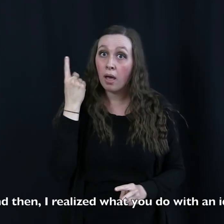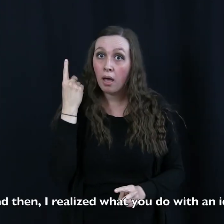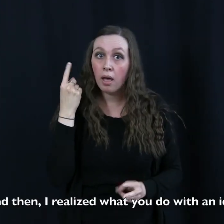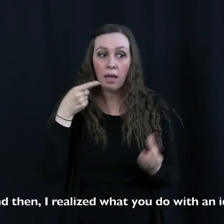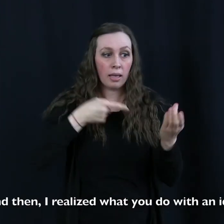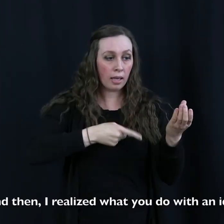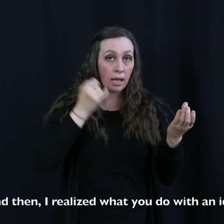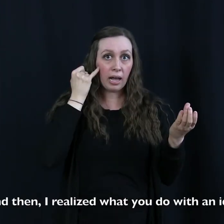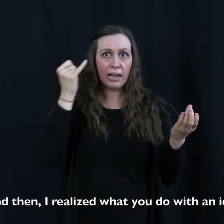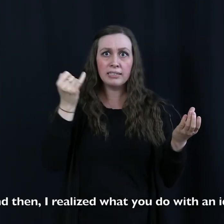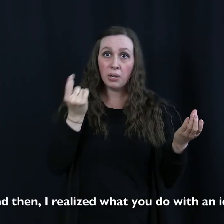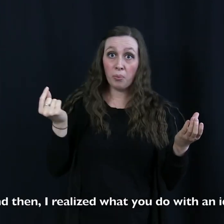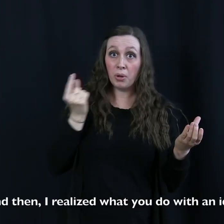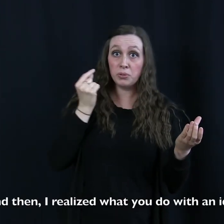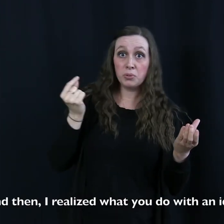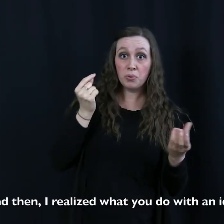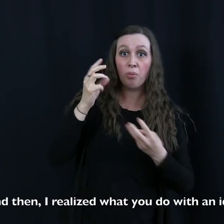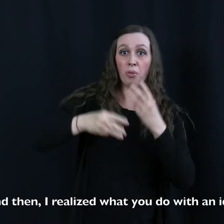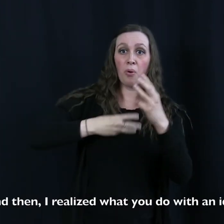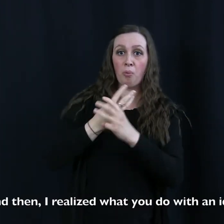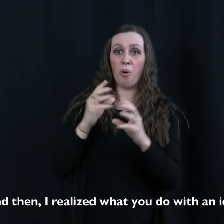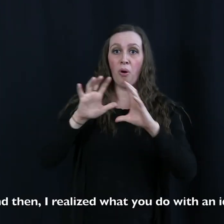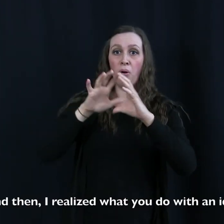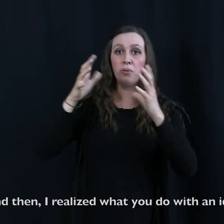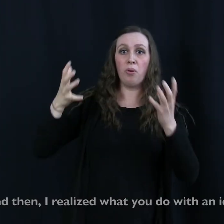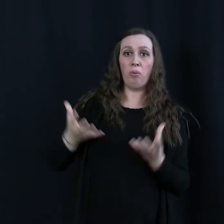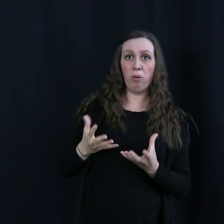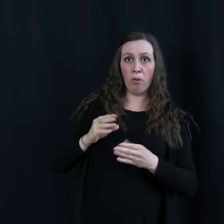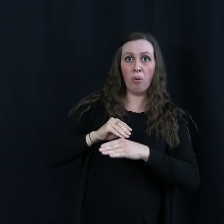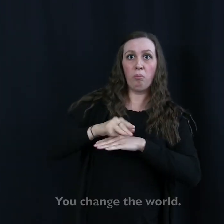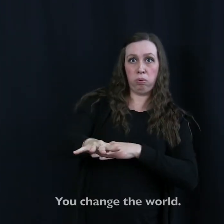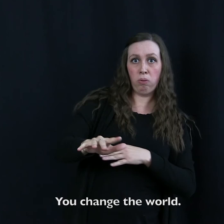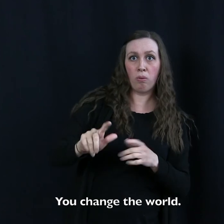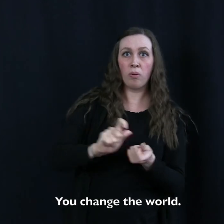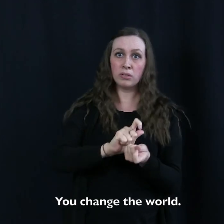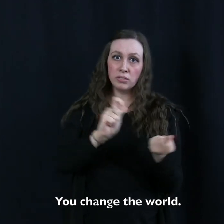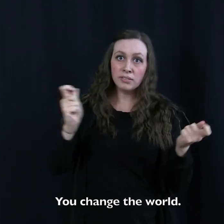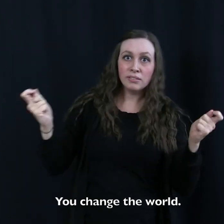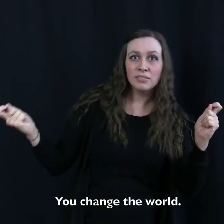And then, I realized what you do with an idea. You change the world.